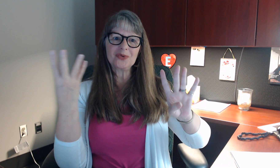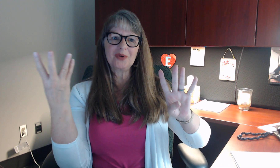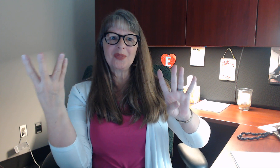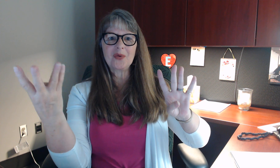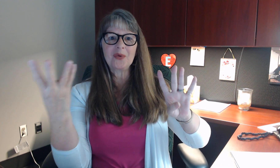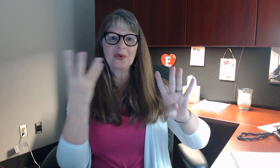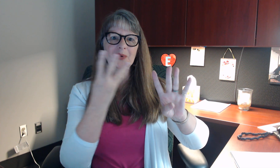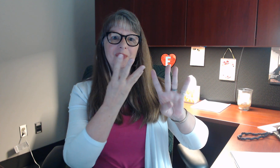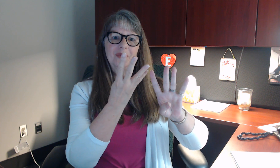around the corner,